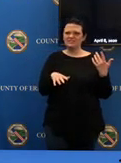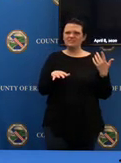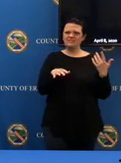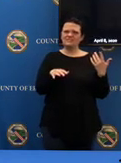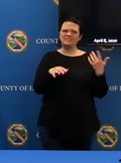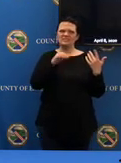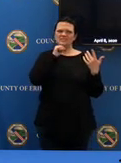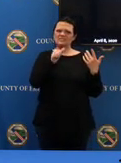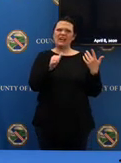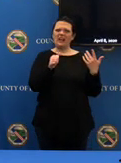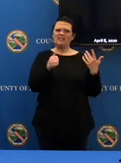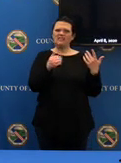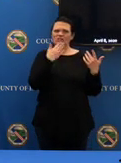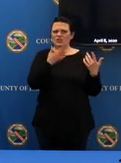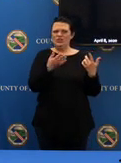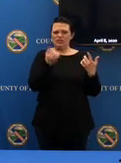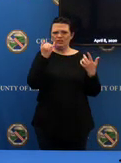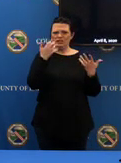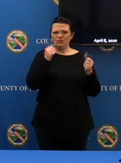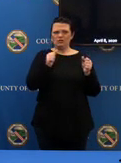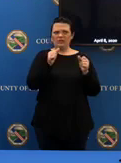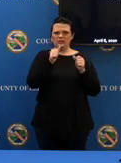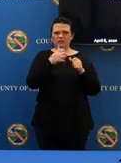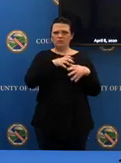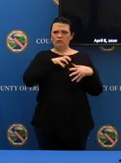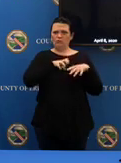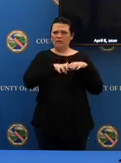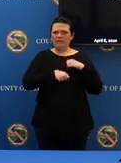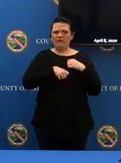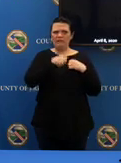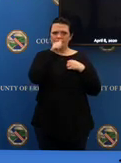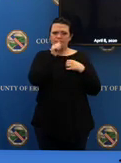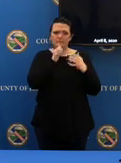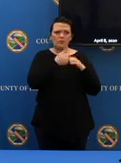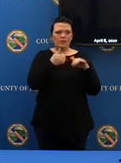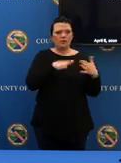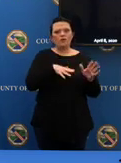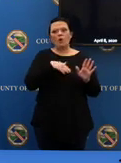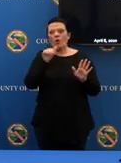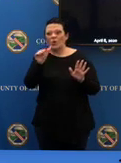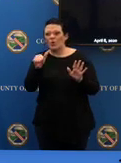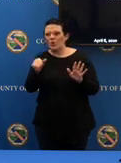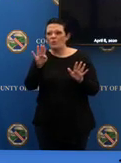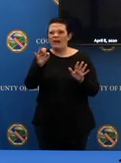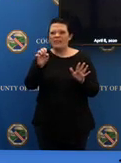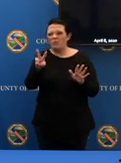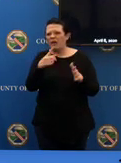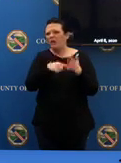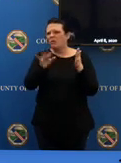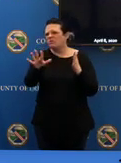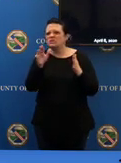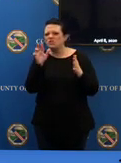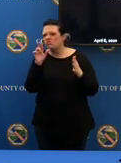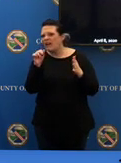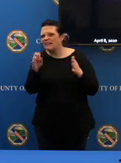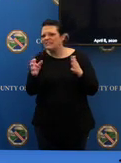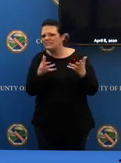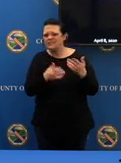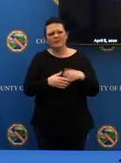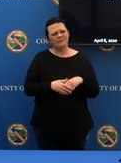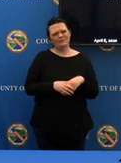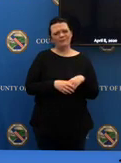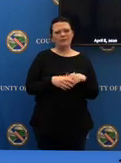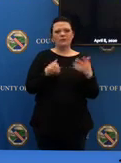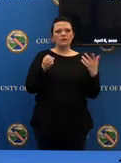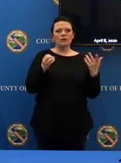really a great thing when they're dealing with the death, to then go and say, oh, by the way, your recently deceased loved one, what was their race?